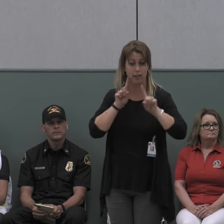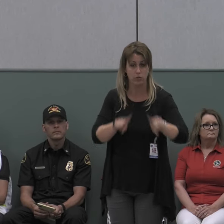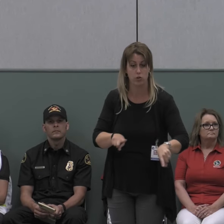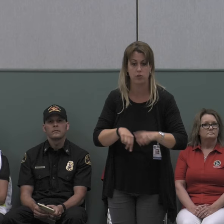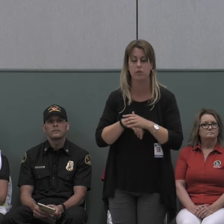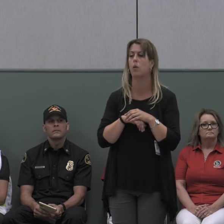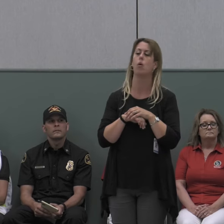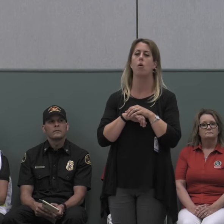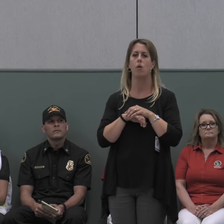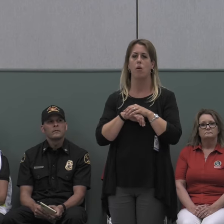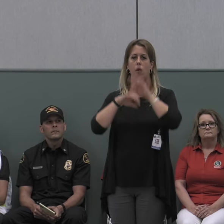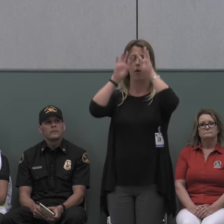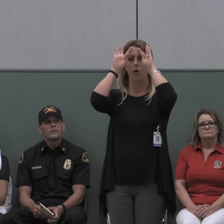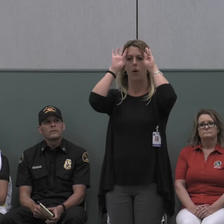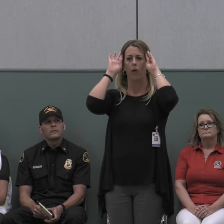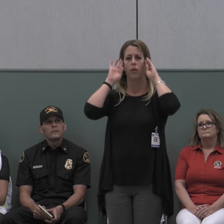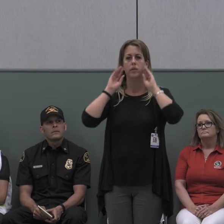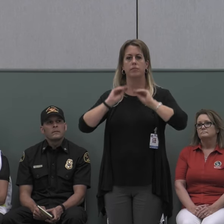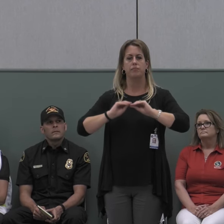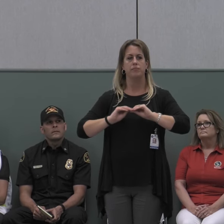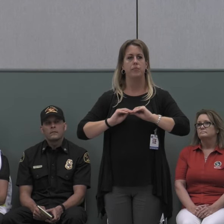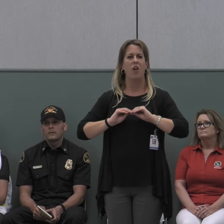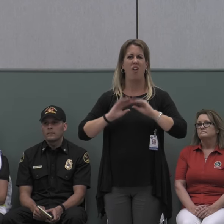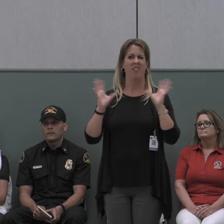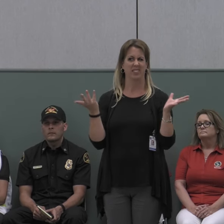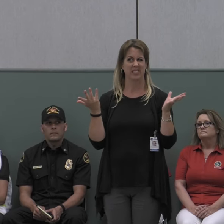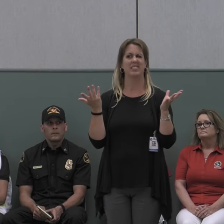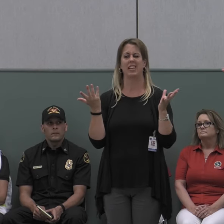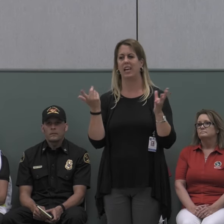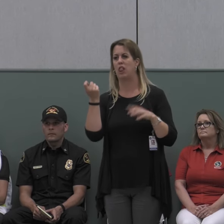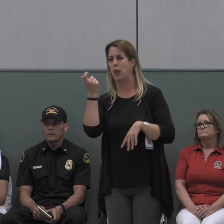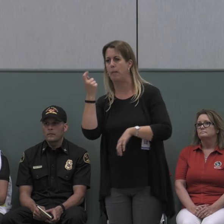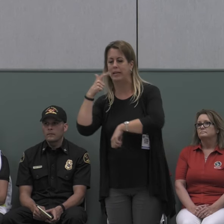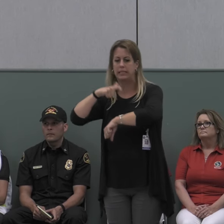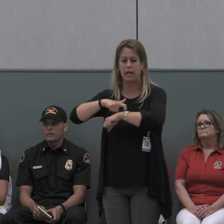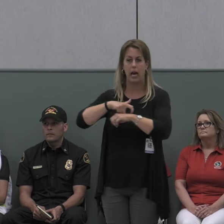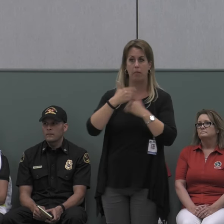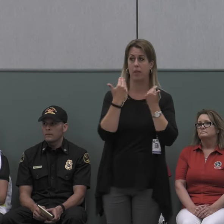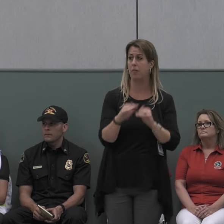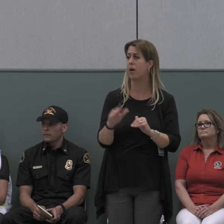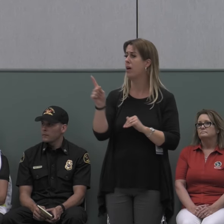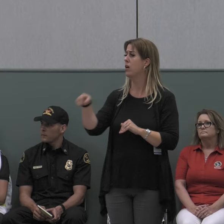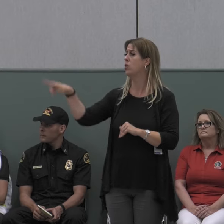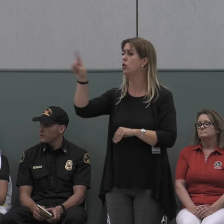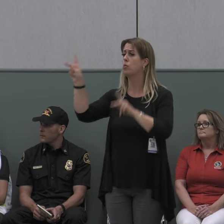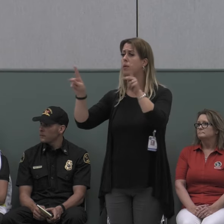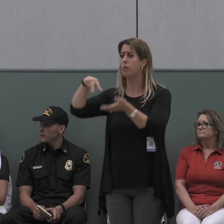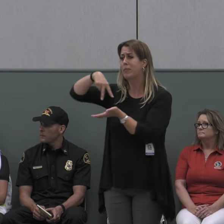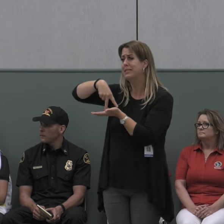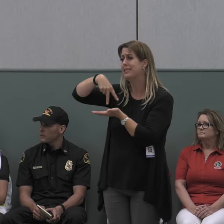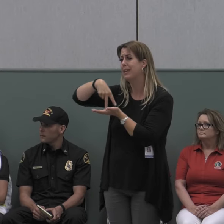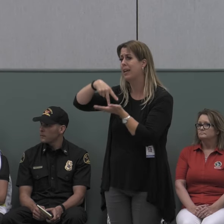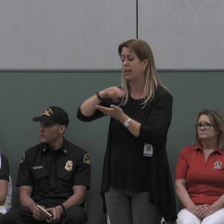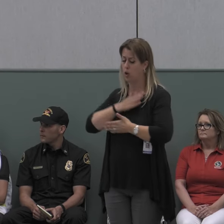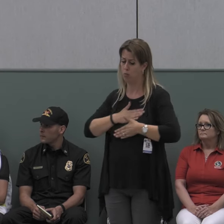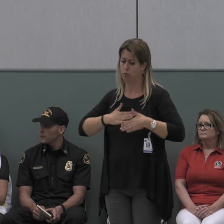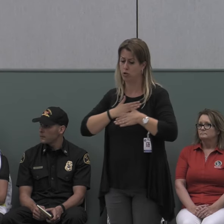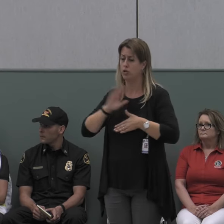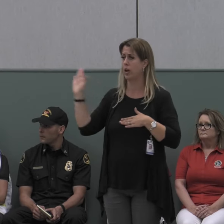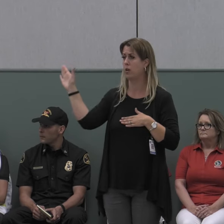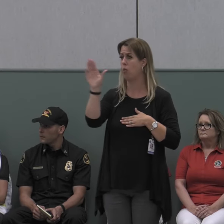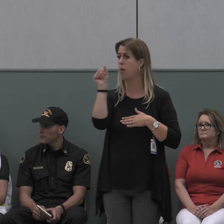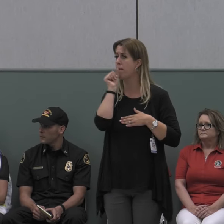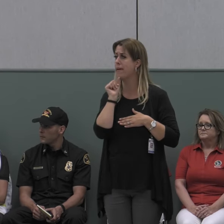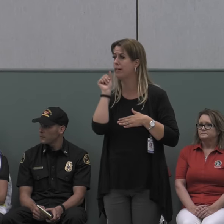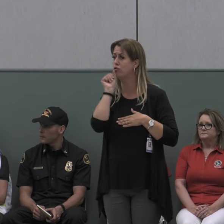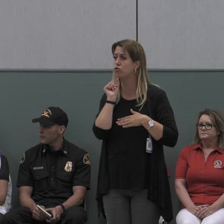Obviously, we've got to have a little bit of a time limit here. We have been a lot. Everybody that's been standing, I really appreciate, again, the patience and